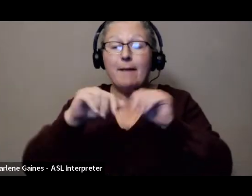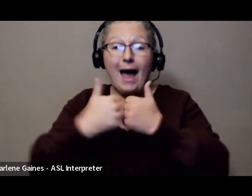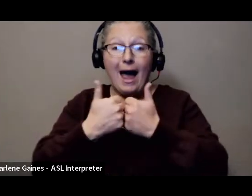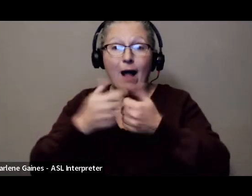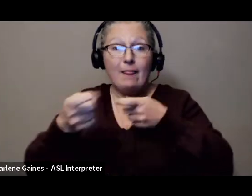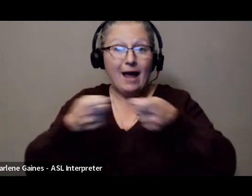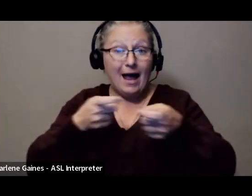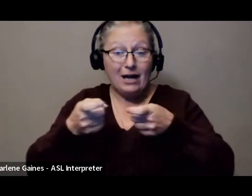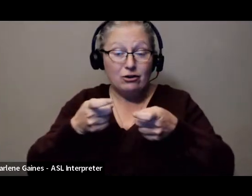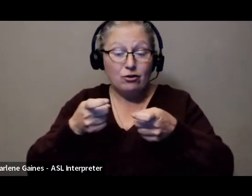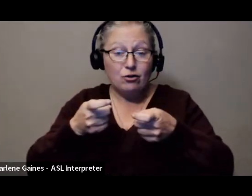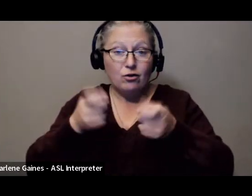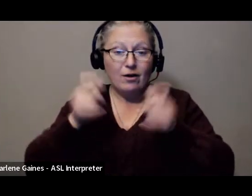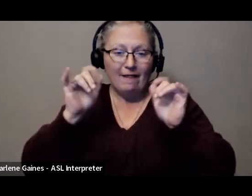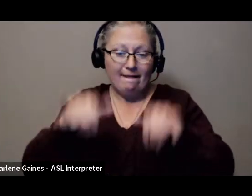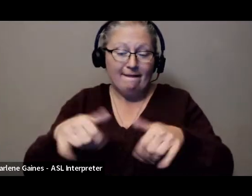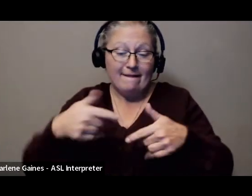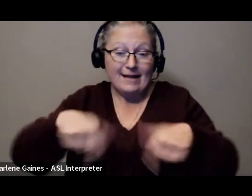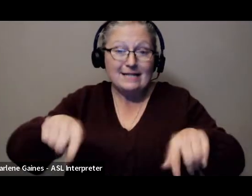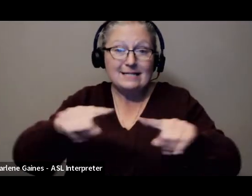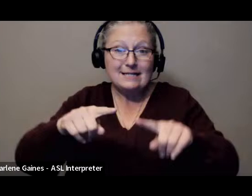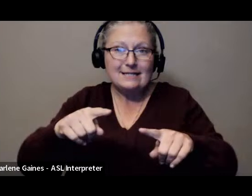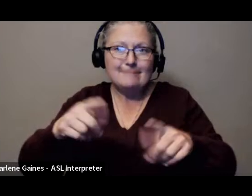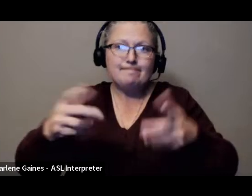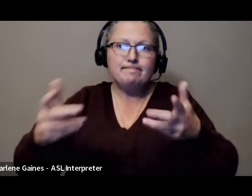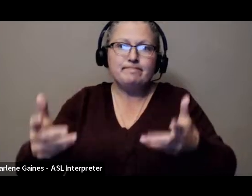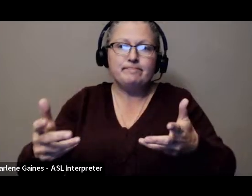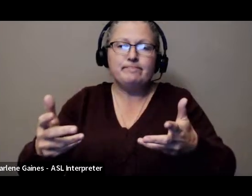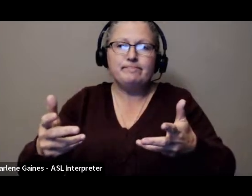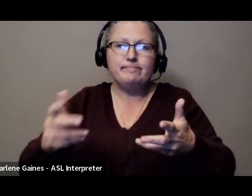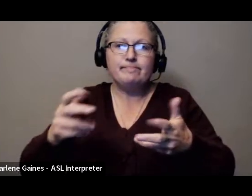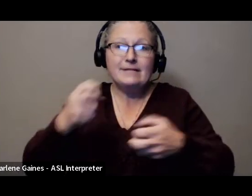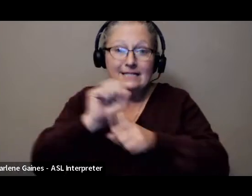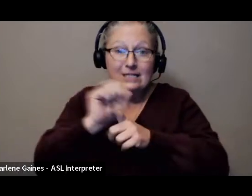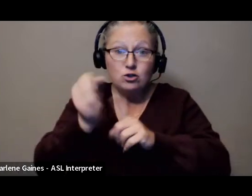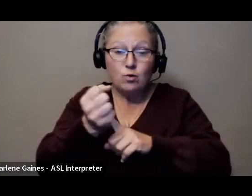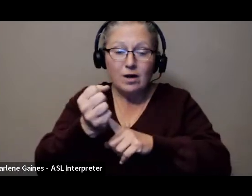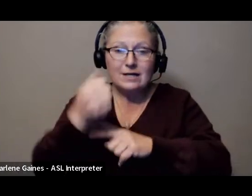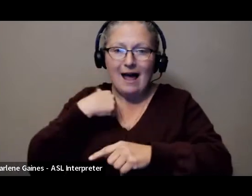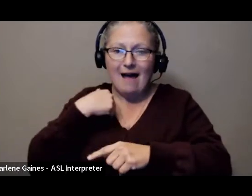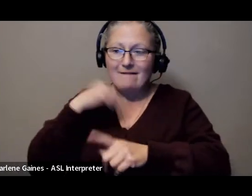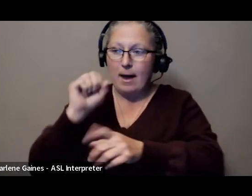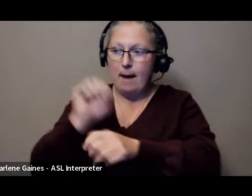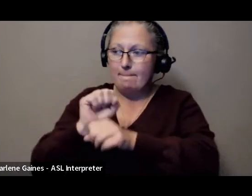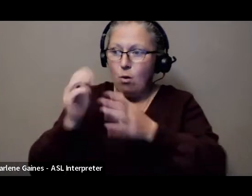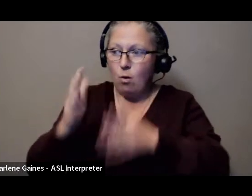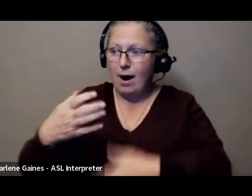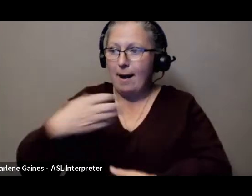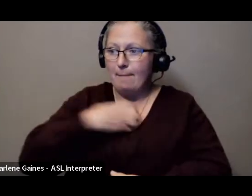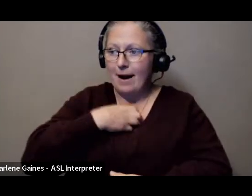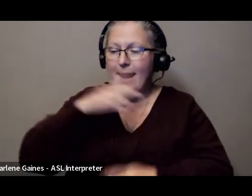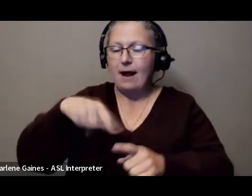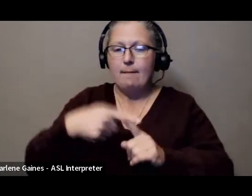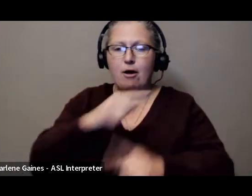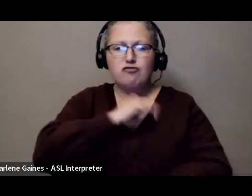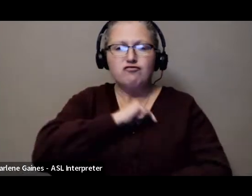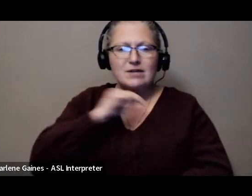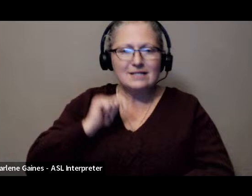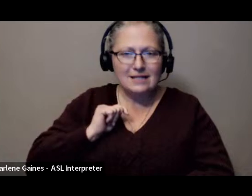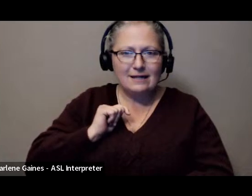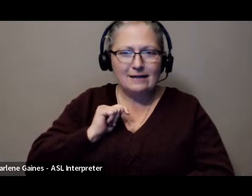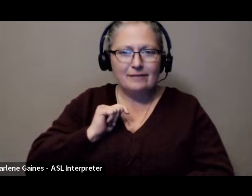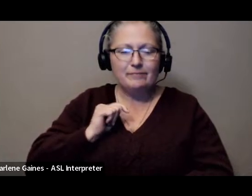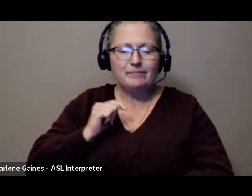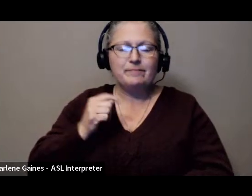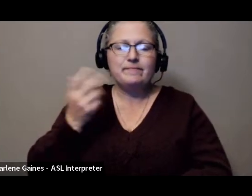been handled, this is a matter that has an employee complaining about a trustee. And